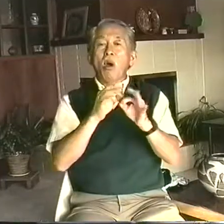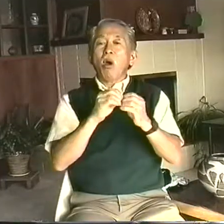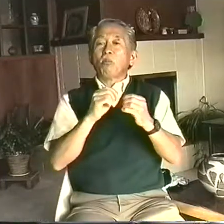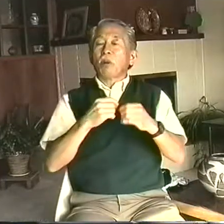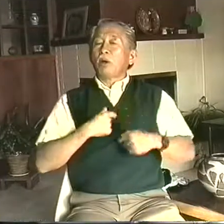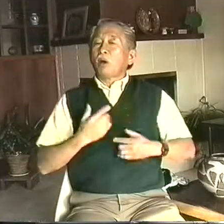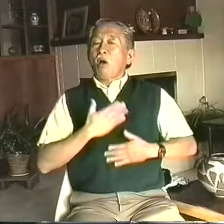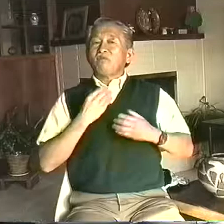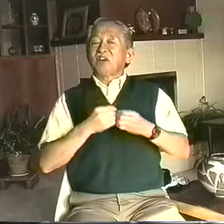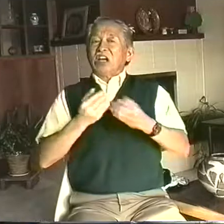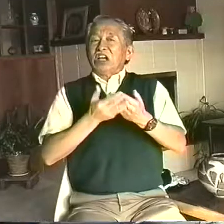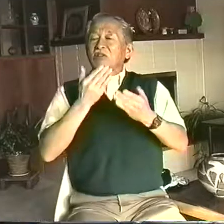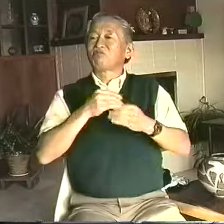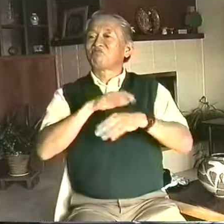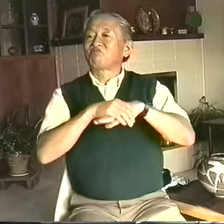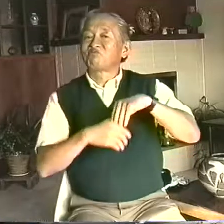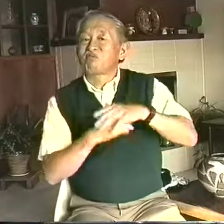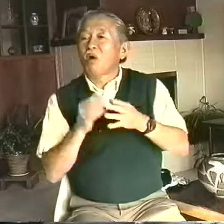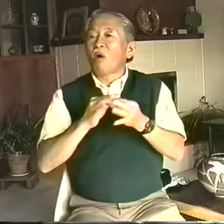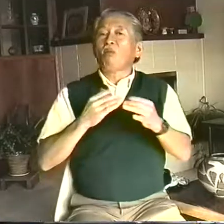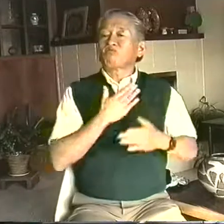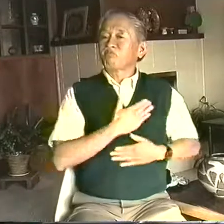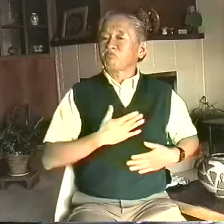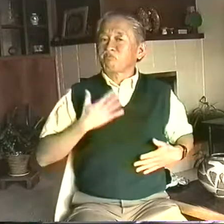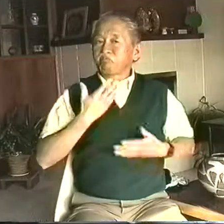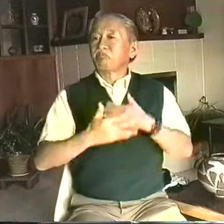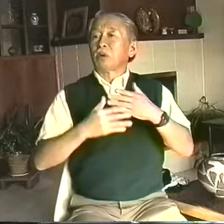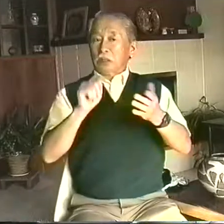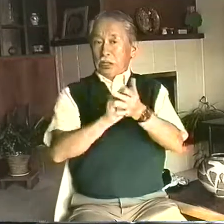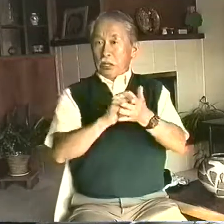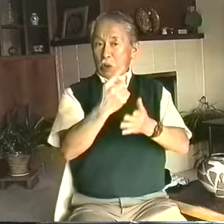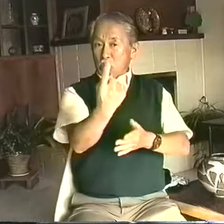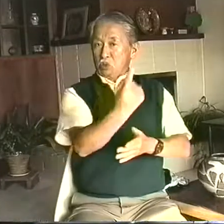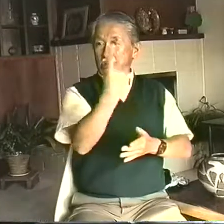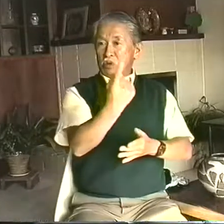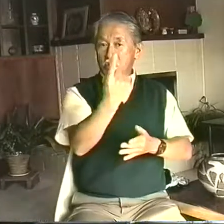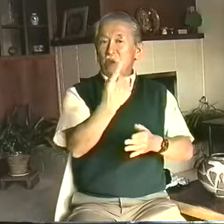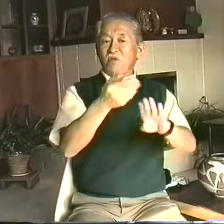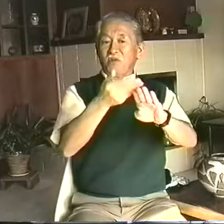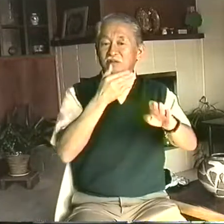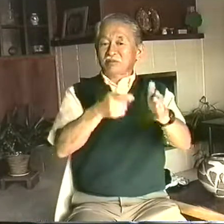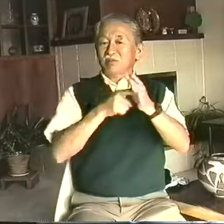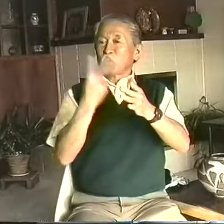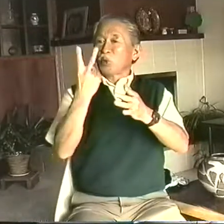I had never worked with an interpreter in an educational setting until the 1970s.